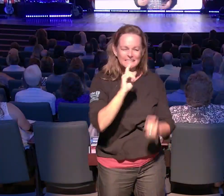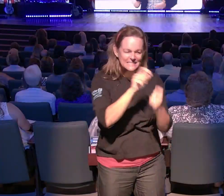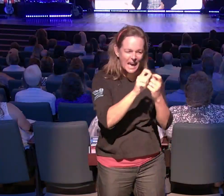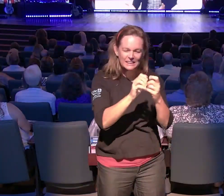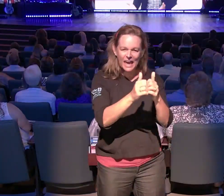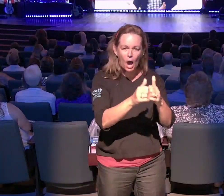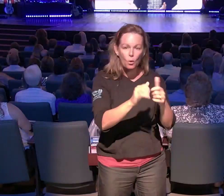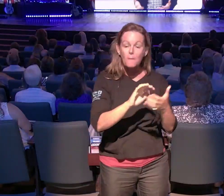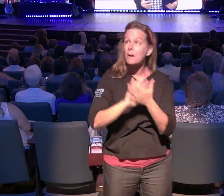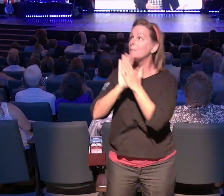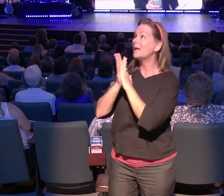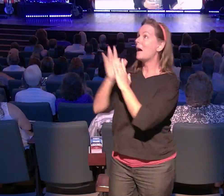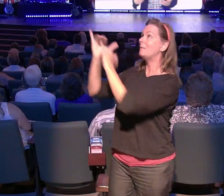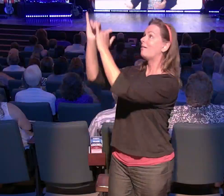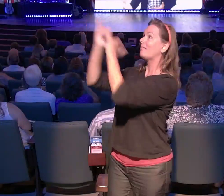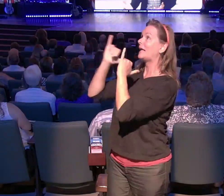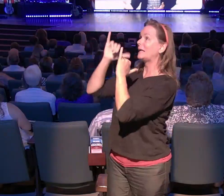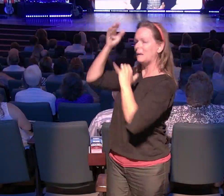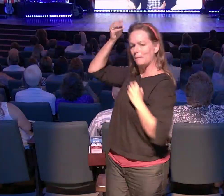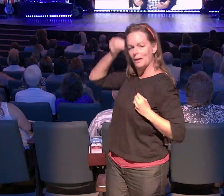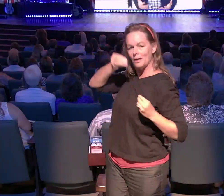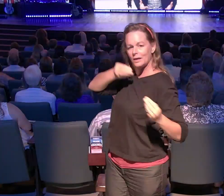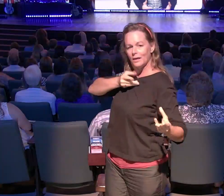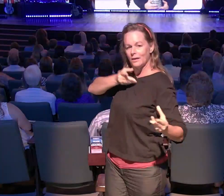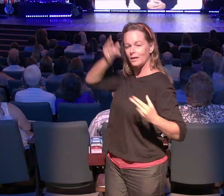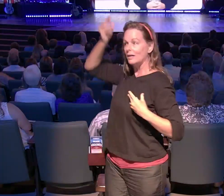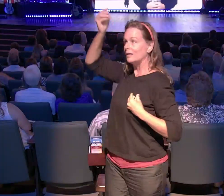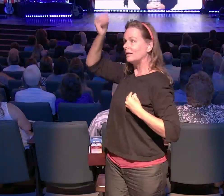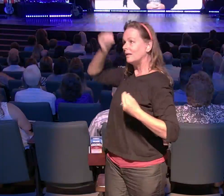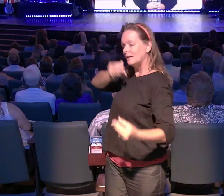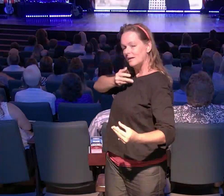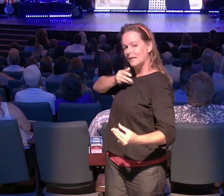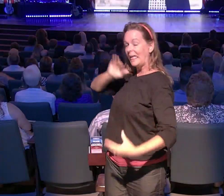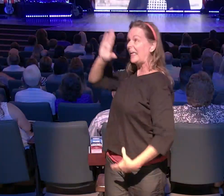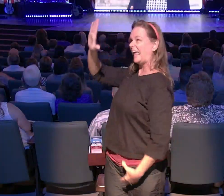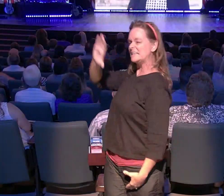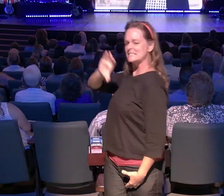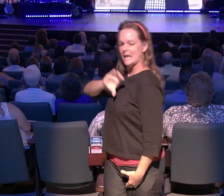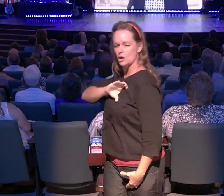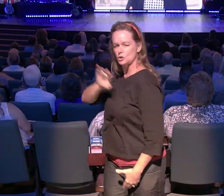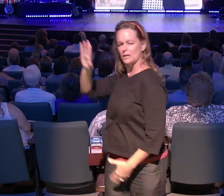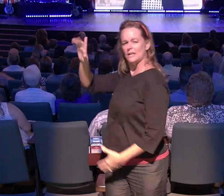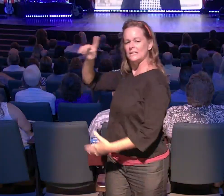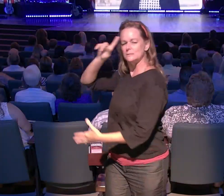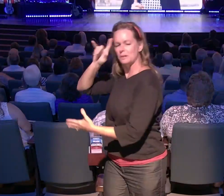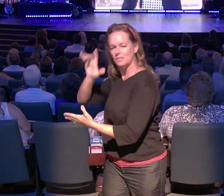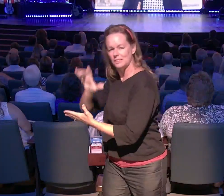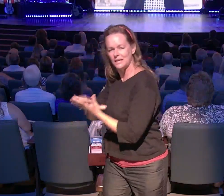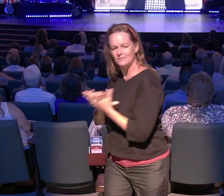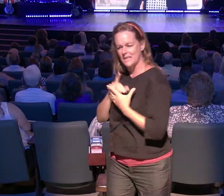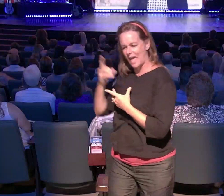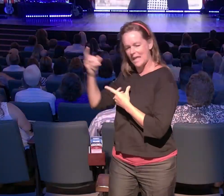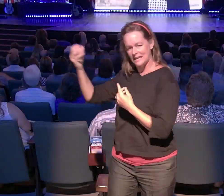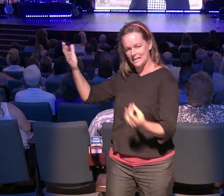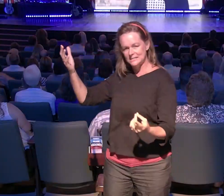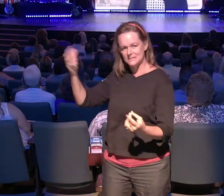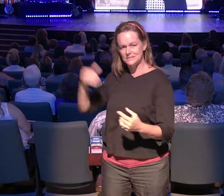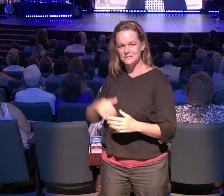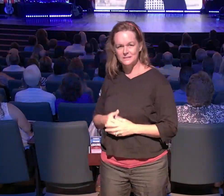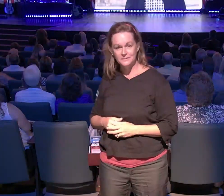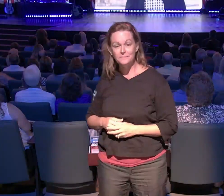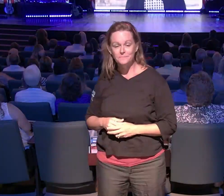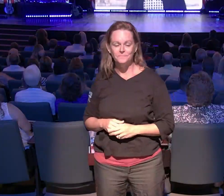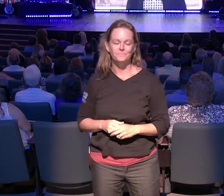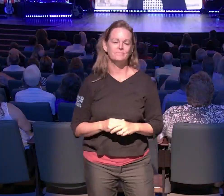fact, peacemakers. They reflect the character and the heart of their Father. As many of you know, Julie and I have one son, Jefferson.